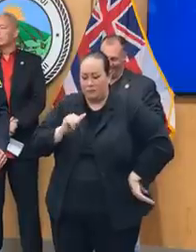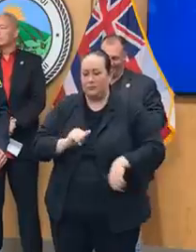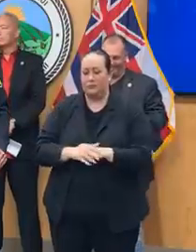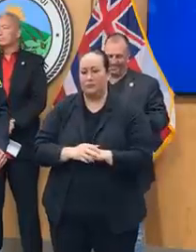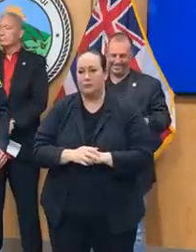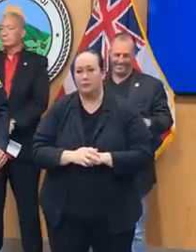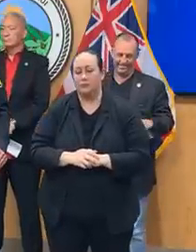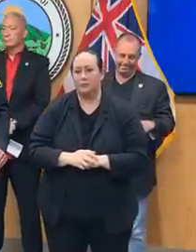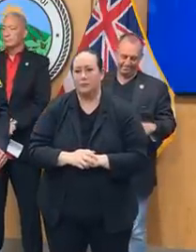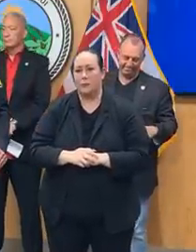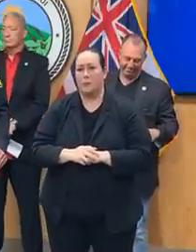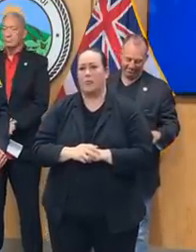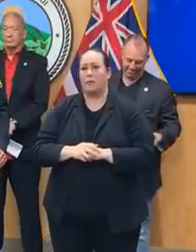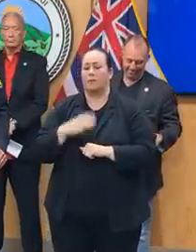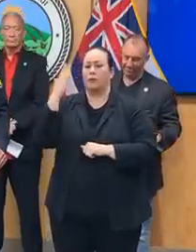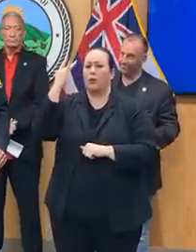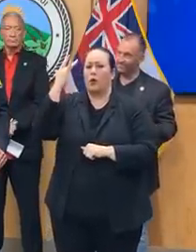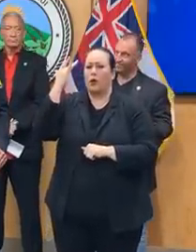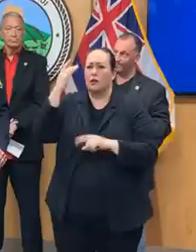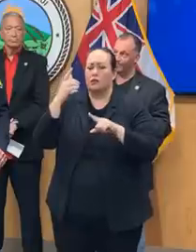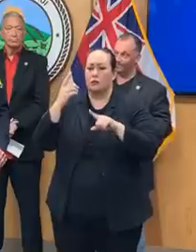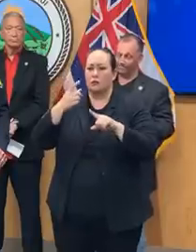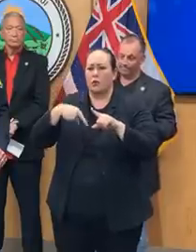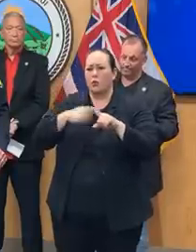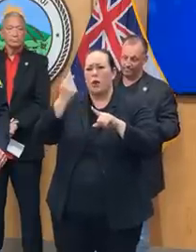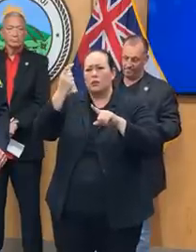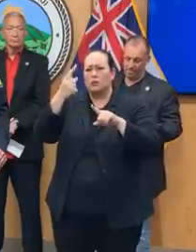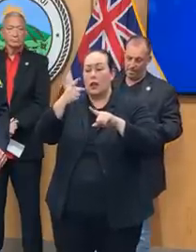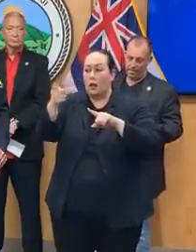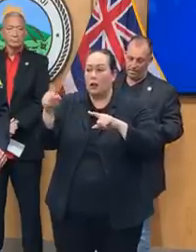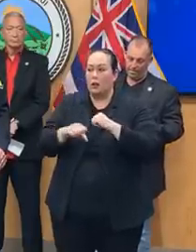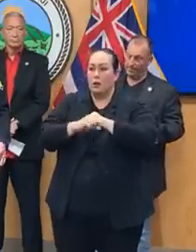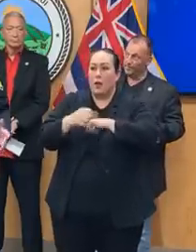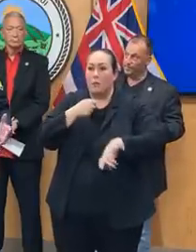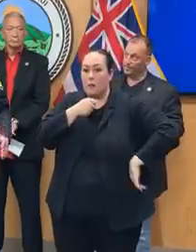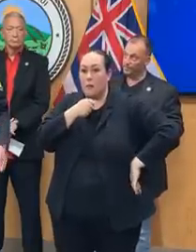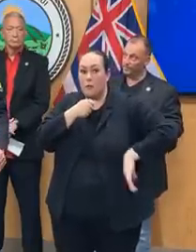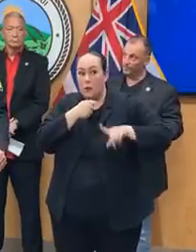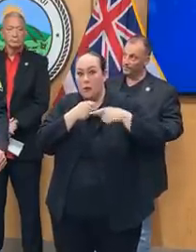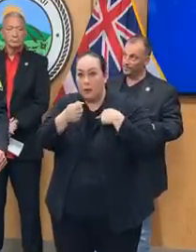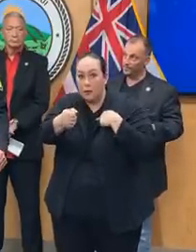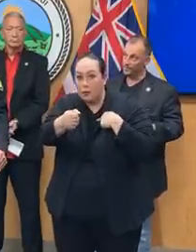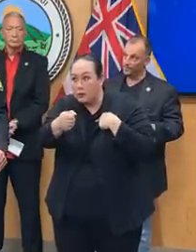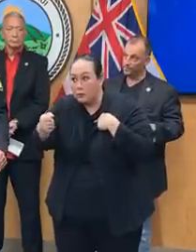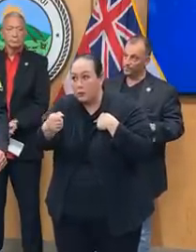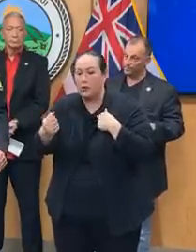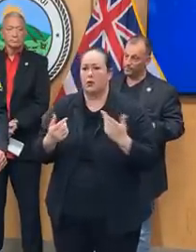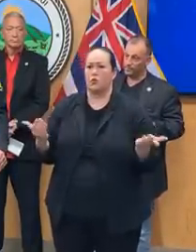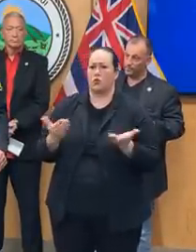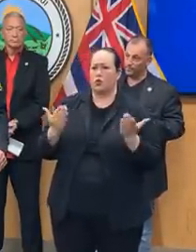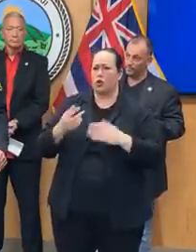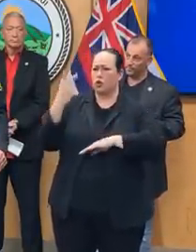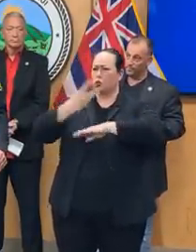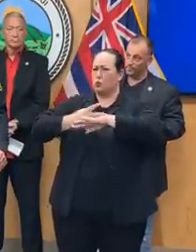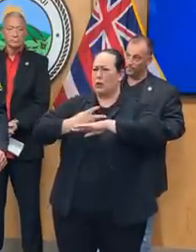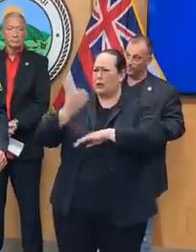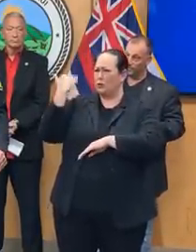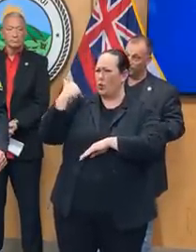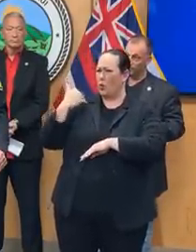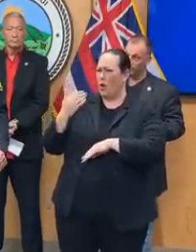Because we understand the freedom of the press. But when we were here 2 days ago, there was a national news